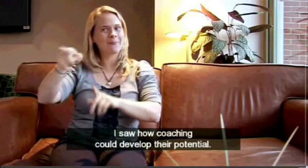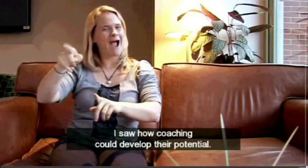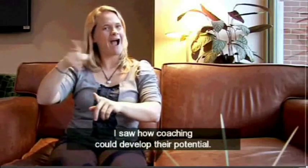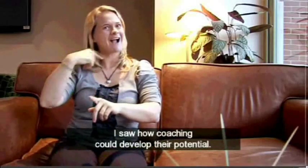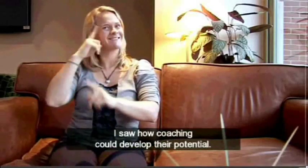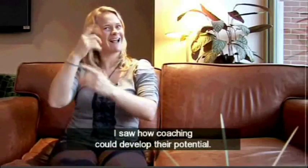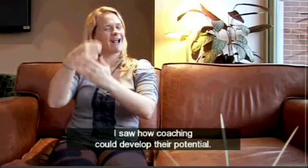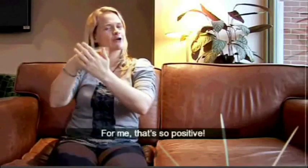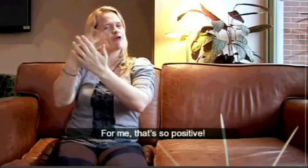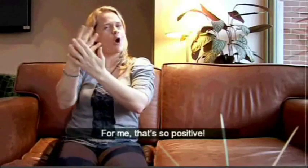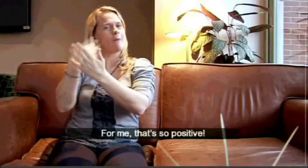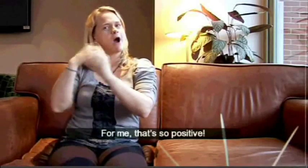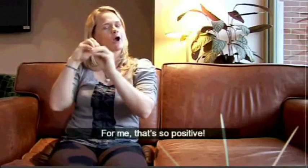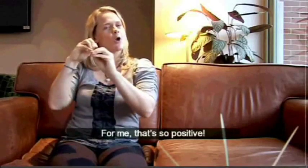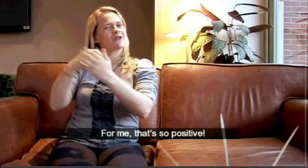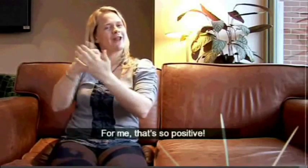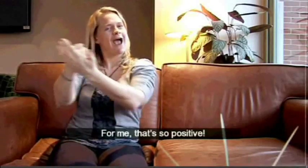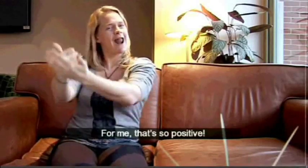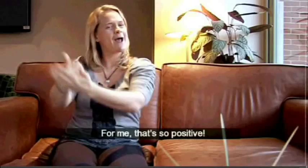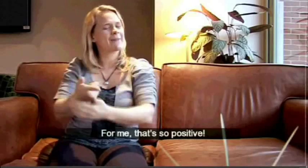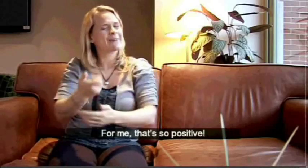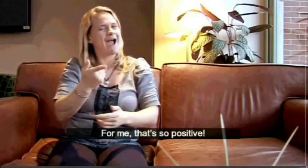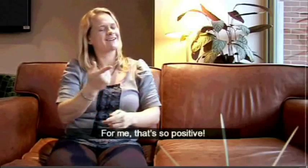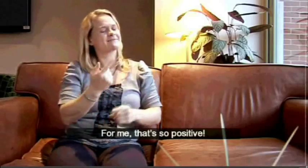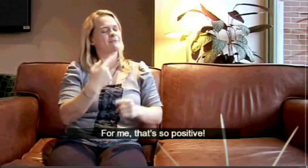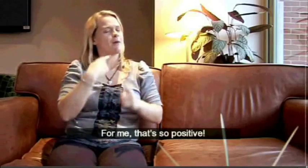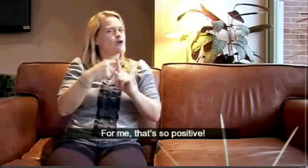potential. For me, that's so positive.